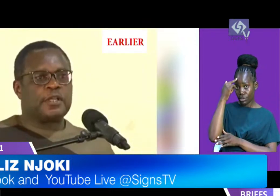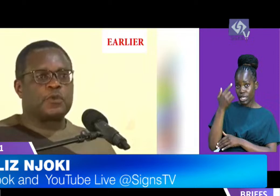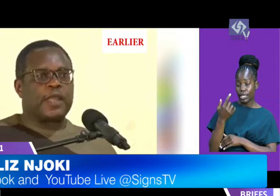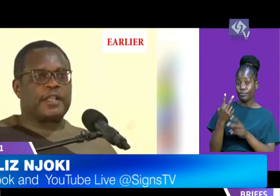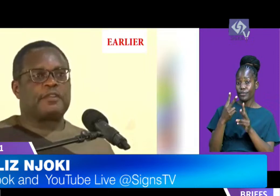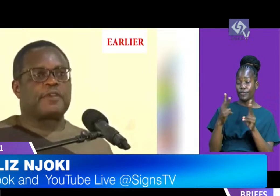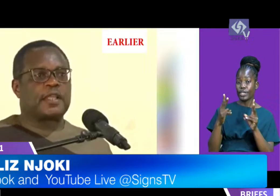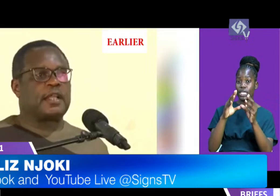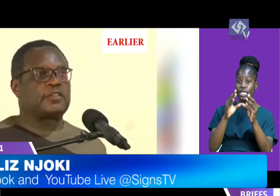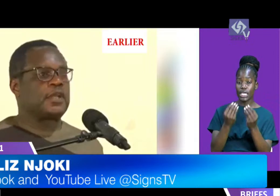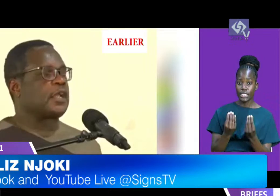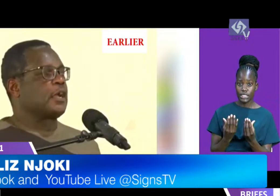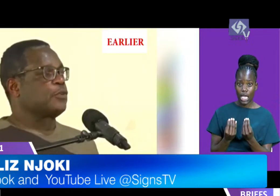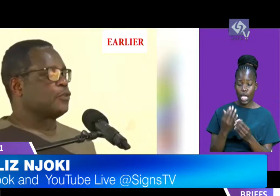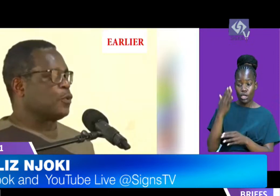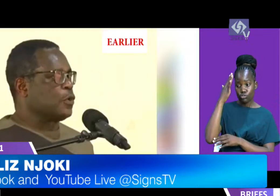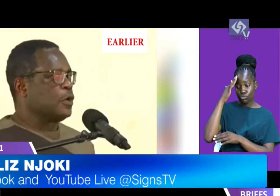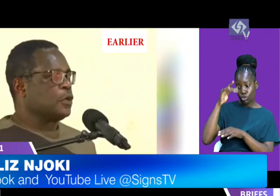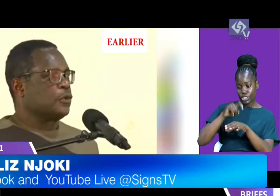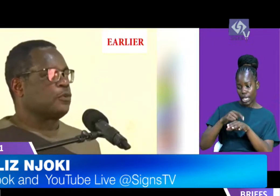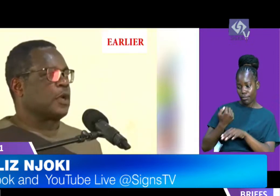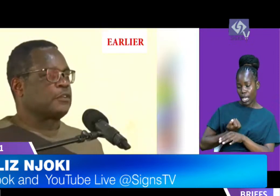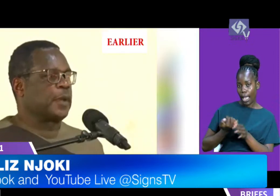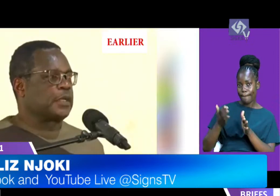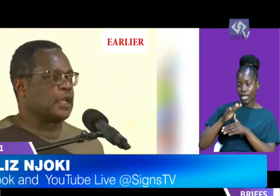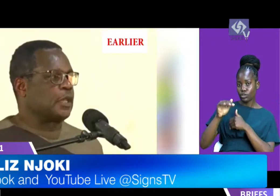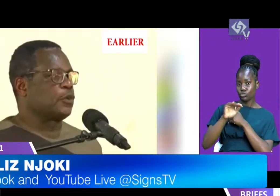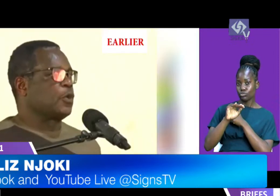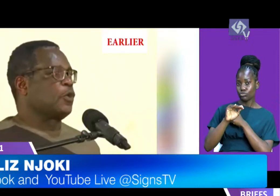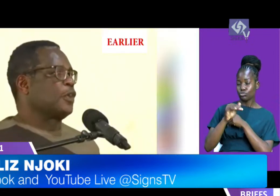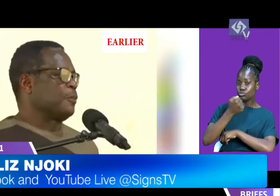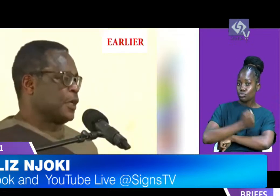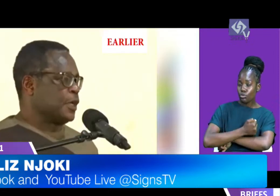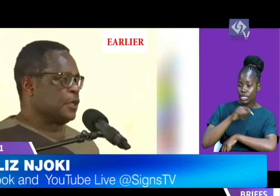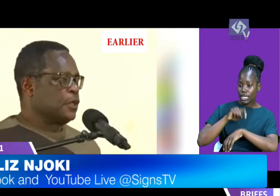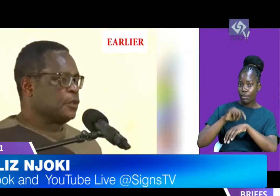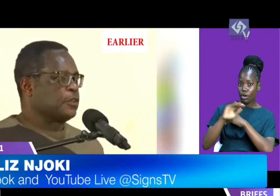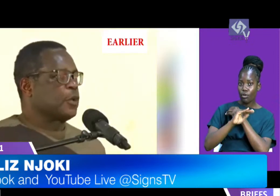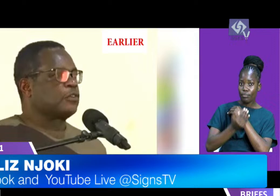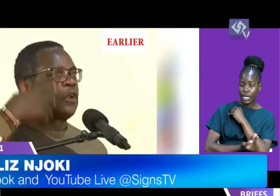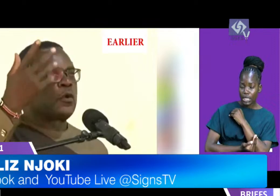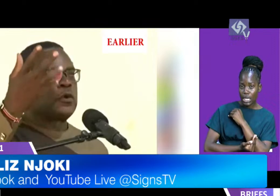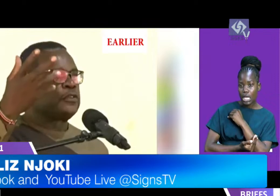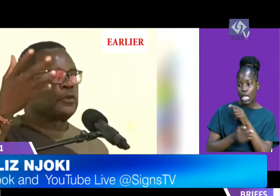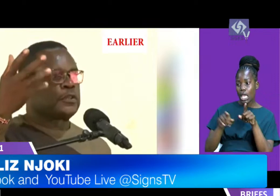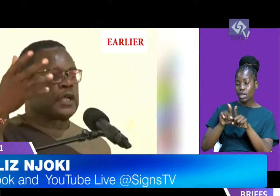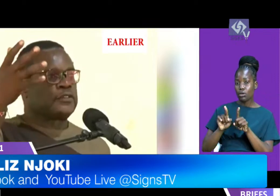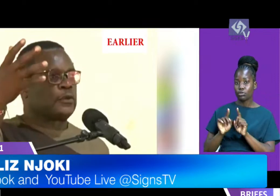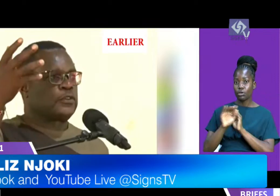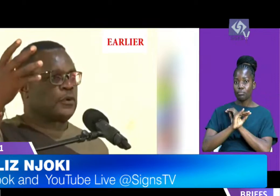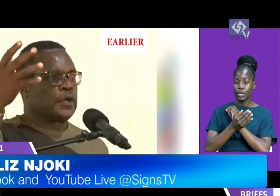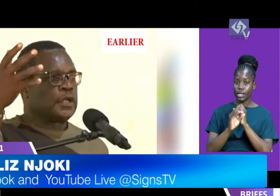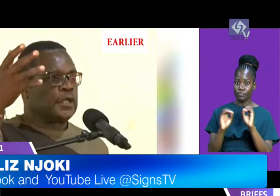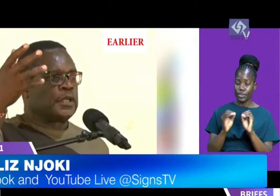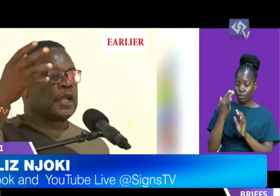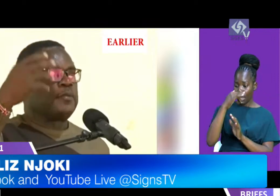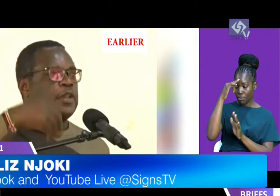to identify girls when they come to school, those who are expectant and those who are not expectant. So because the law is not cast on stone, it can be